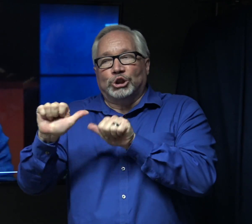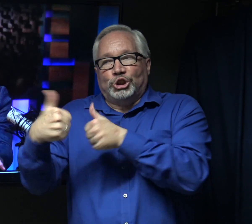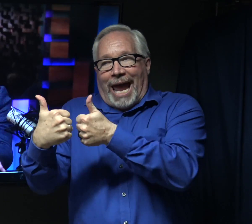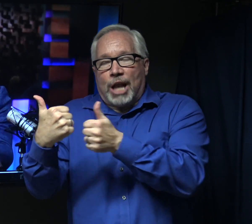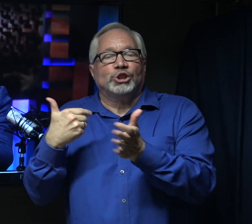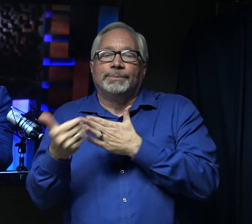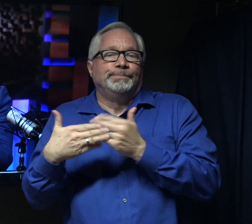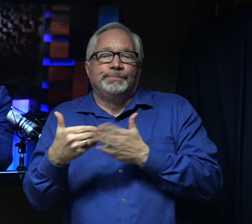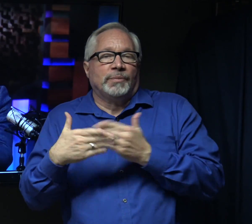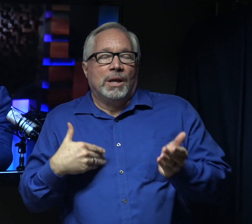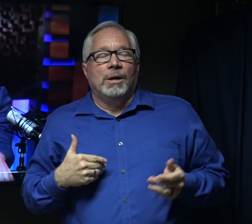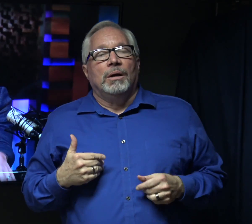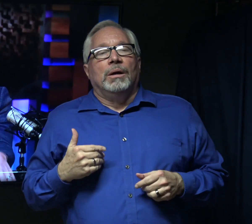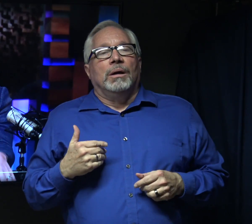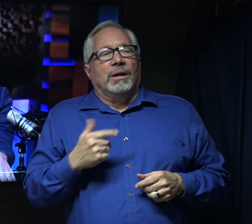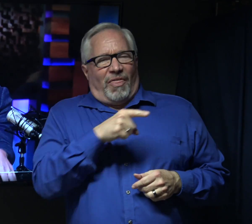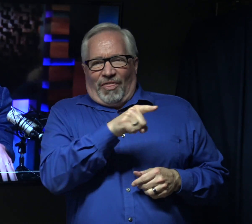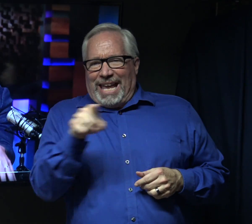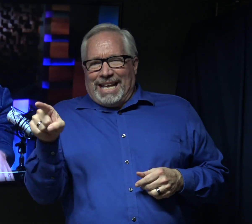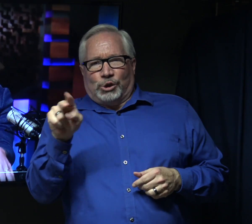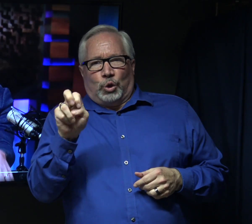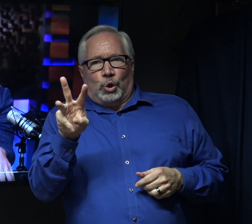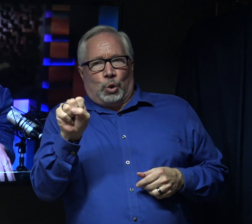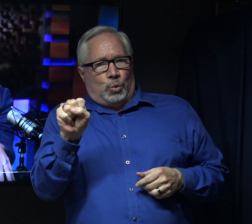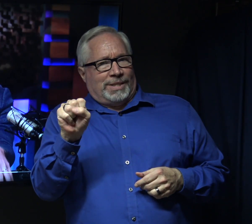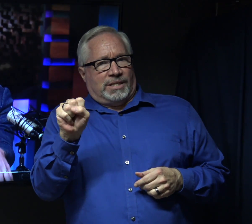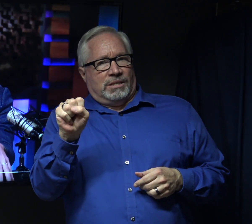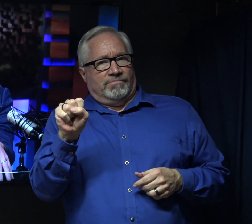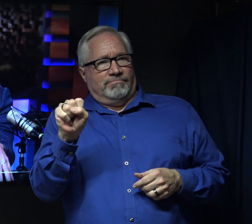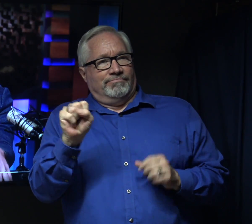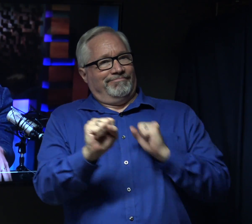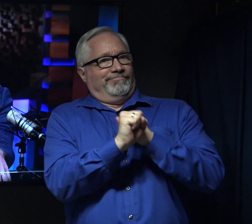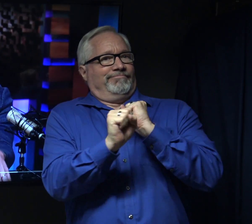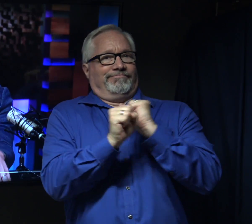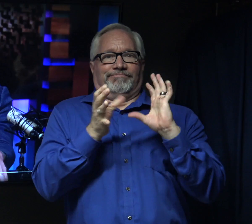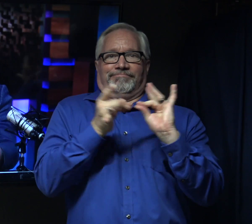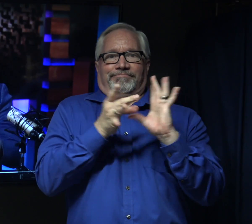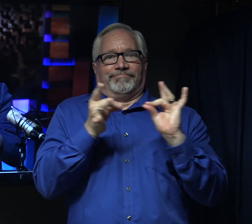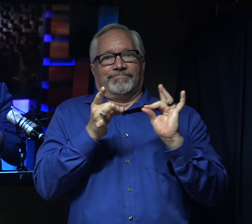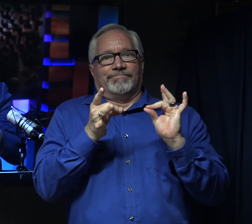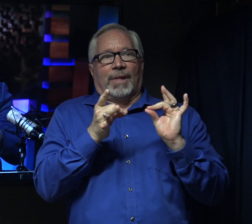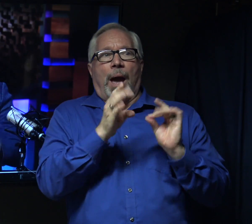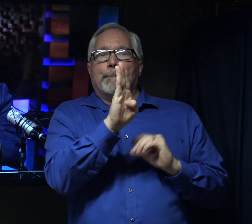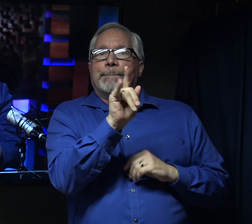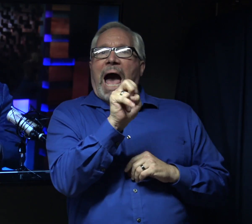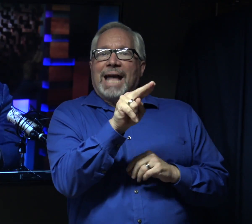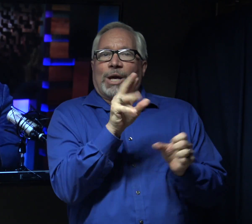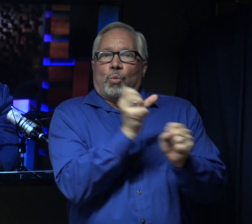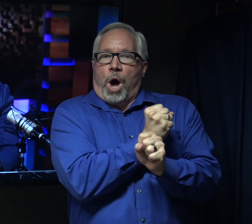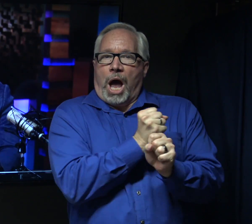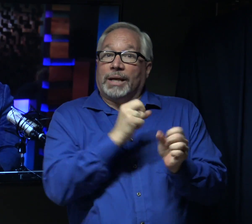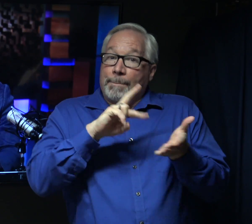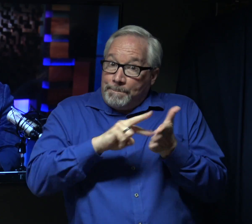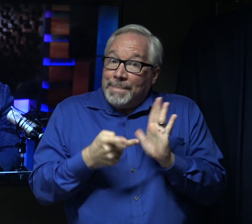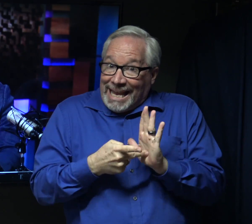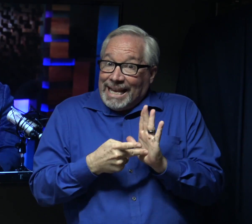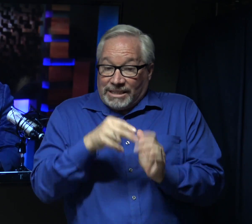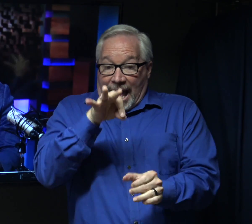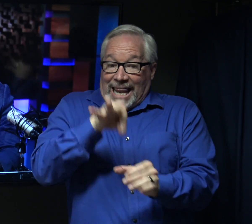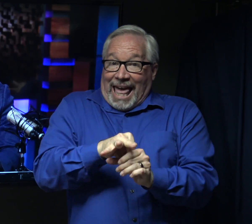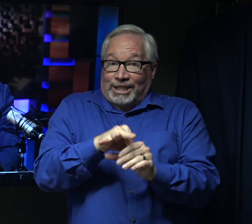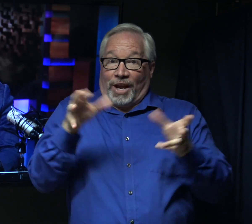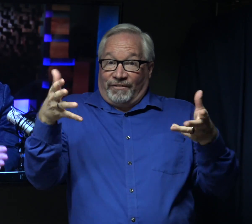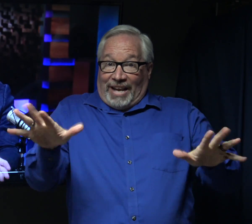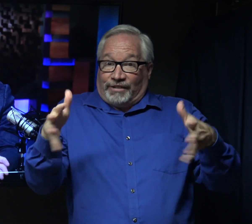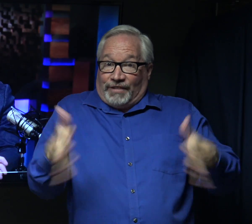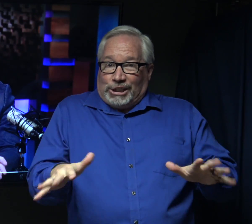Anyway, these legacy media outlets have called the election for Joe Biden. That does not mean that the election is